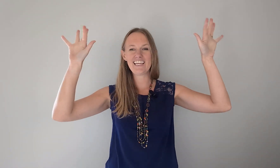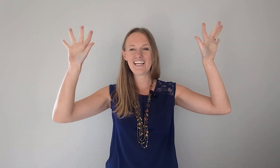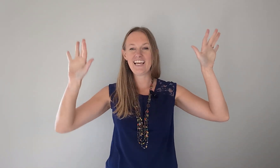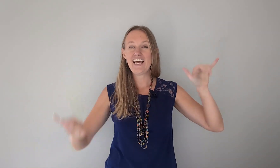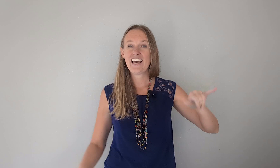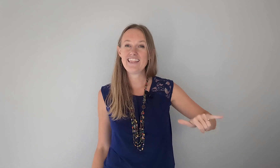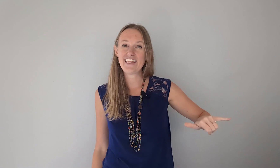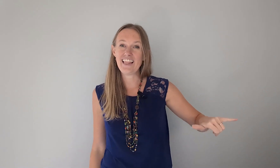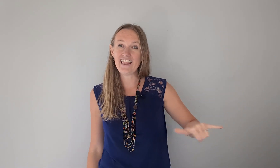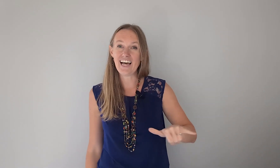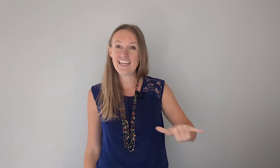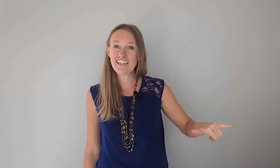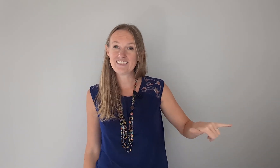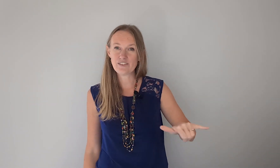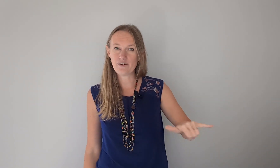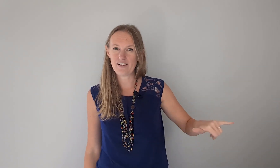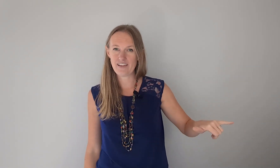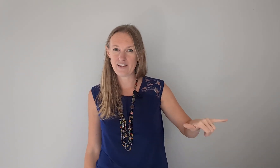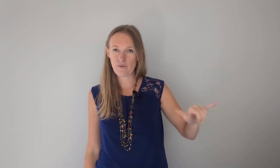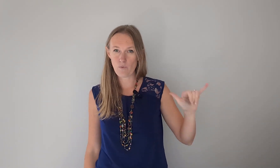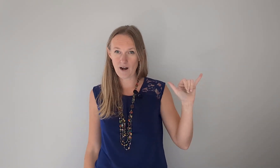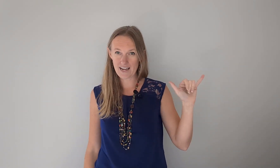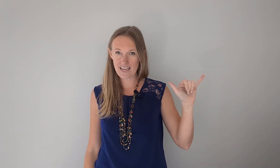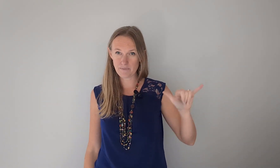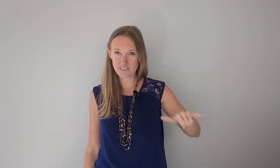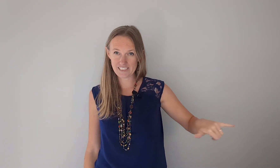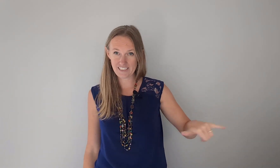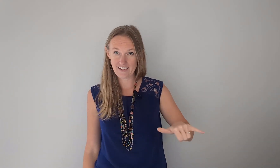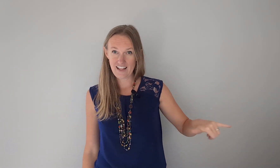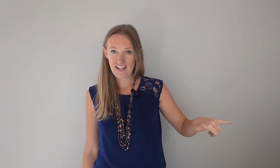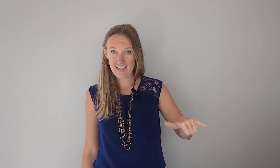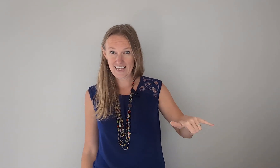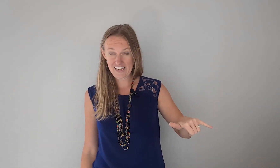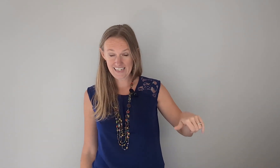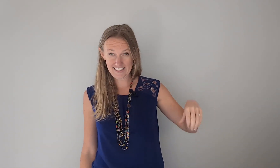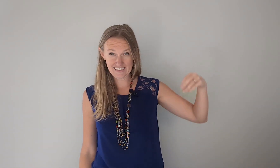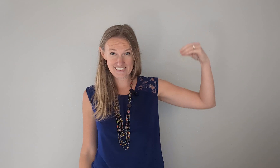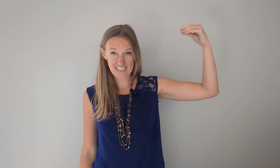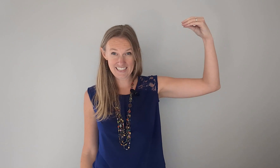shining, and then like, so you have that Y hand position, like, and then the sun